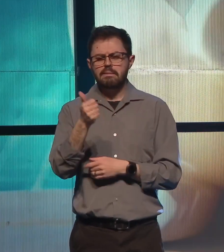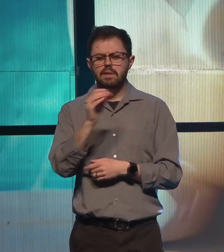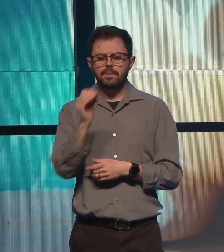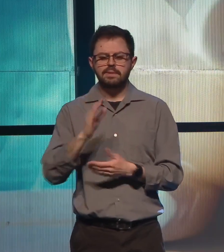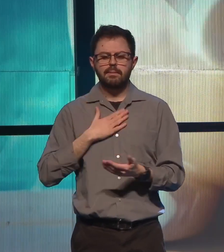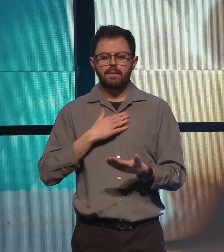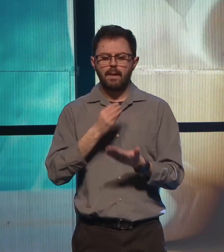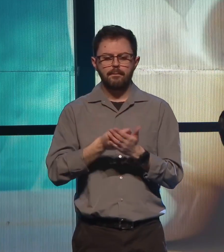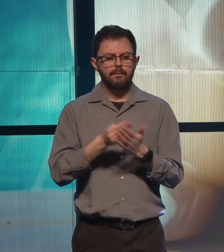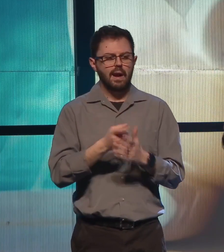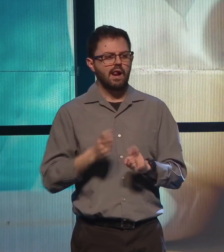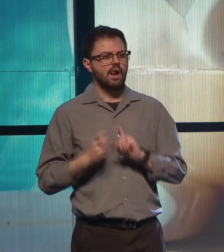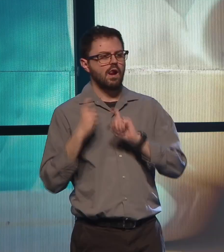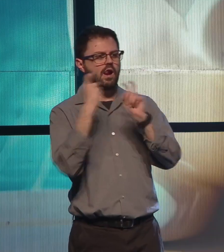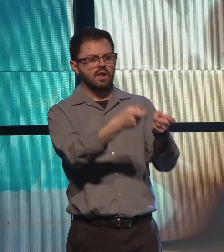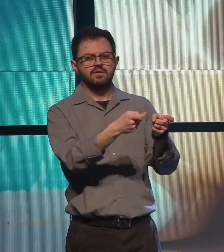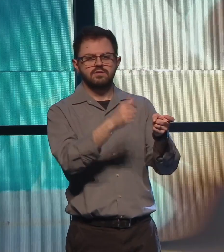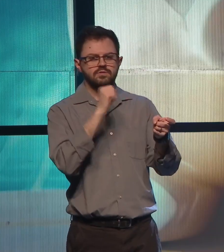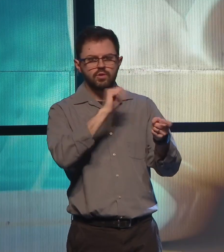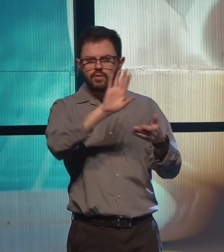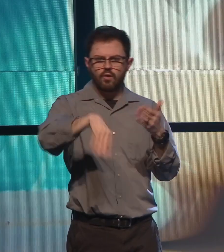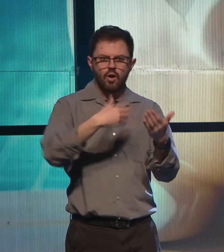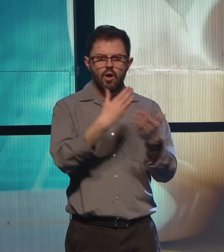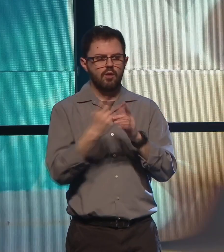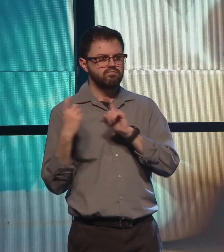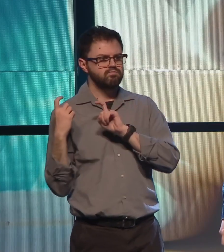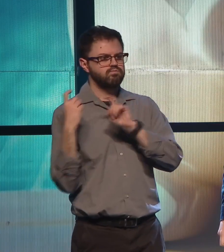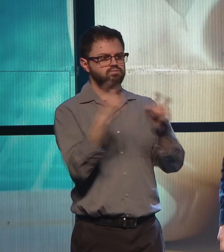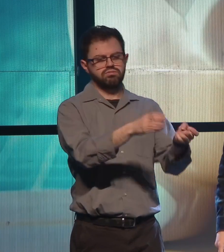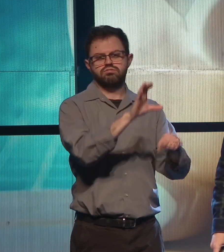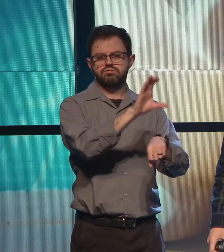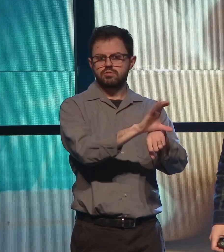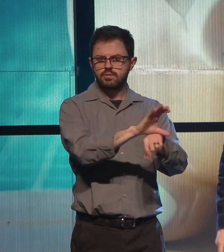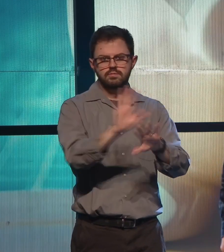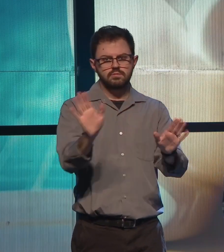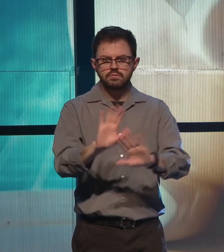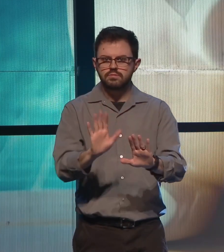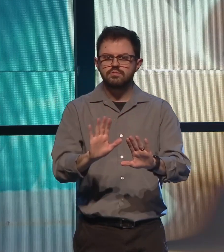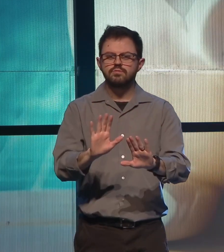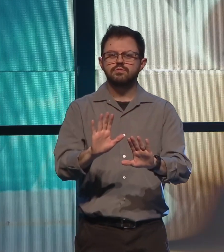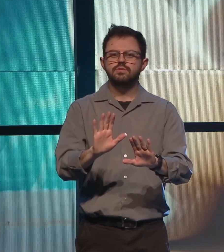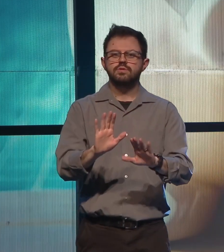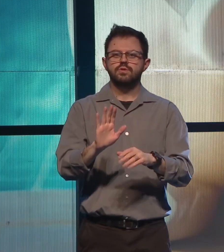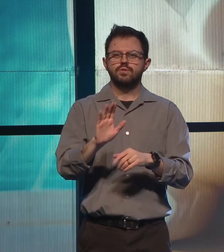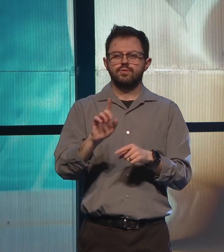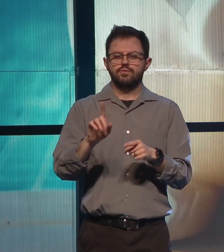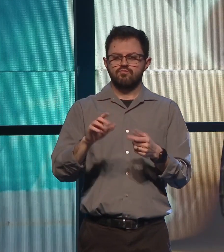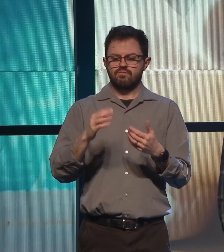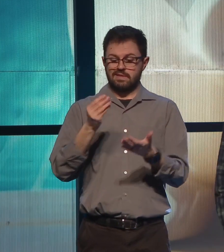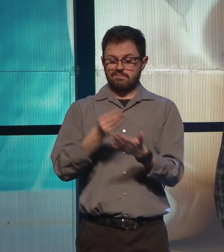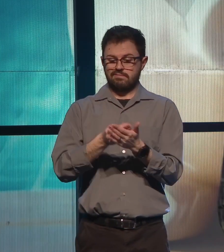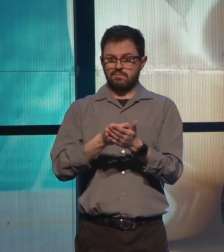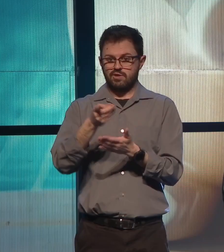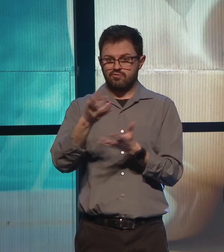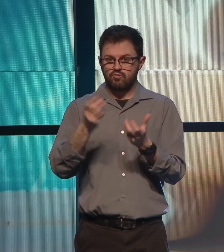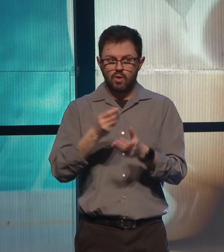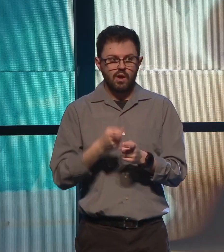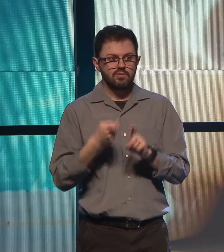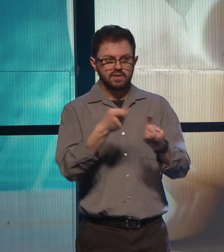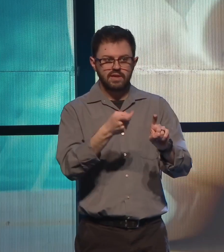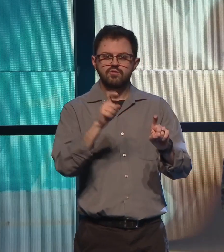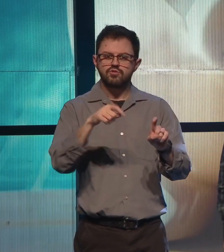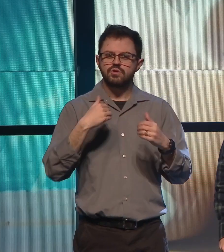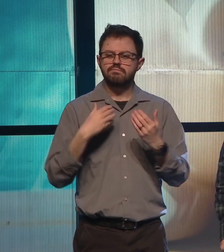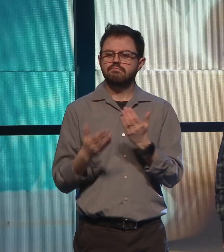goal, do not give it all away. You should have margin in your giving so that when you encounter someone in